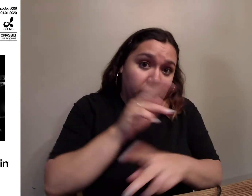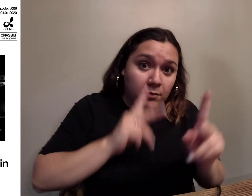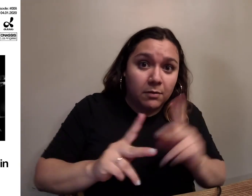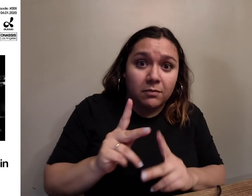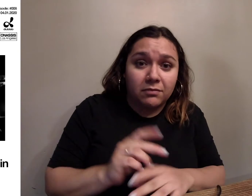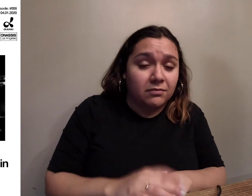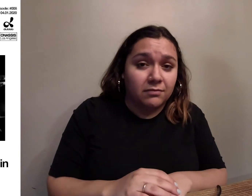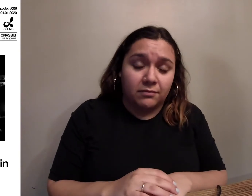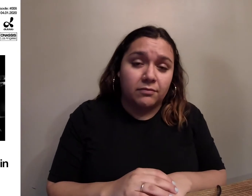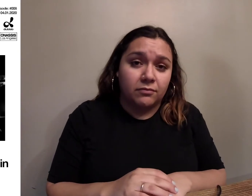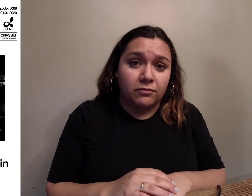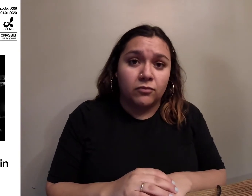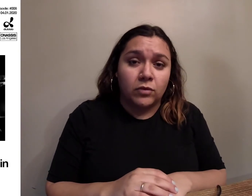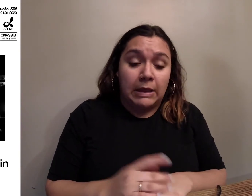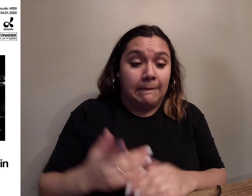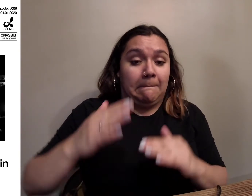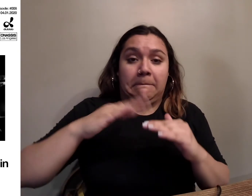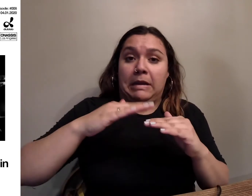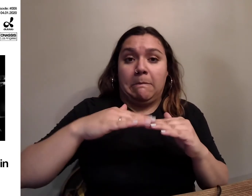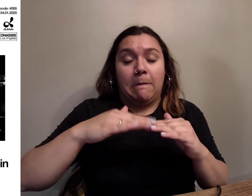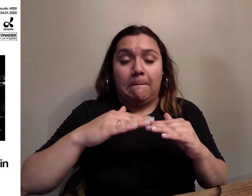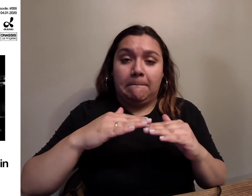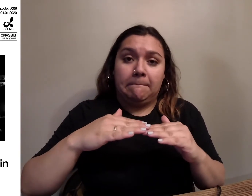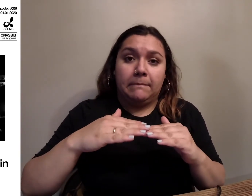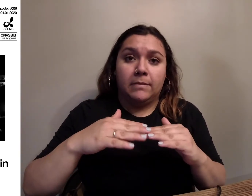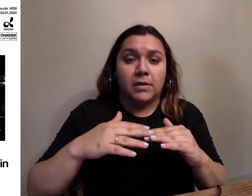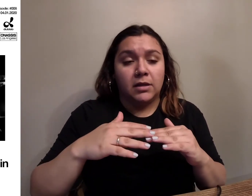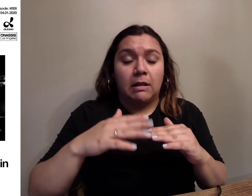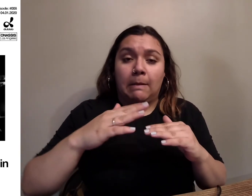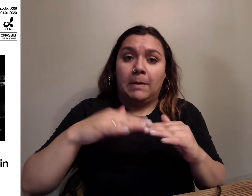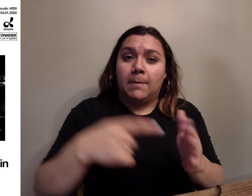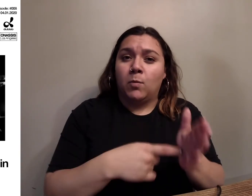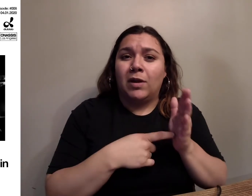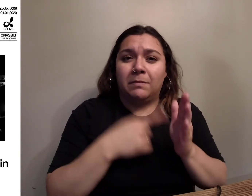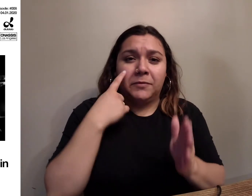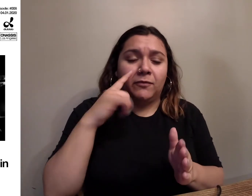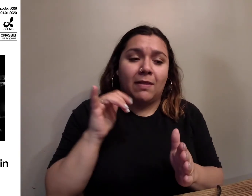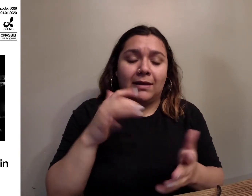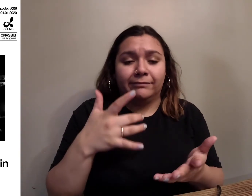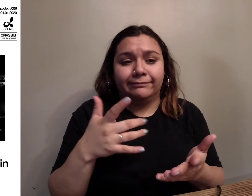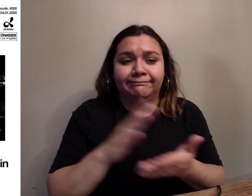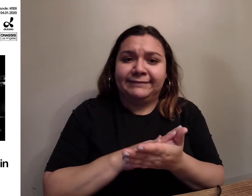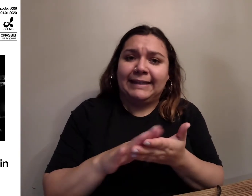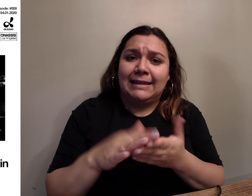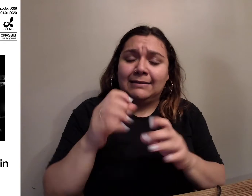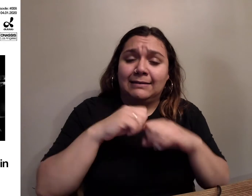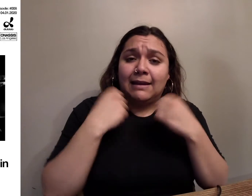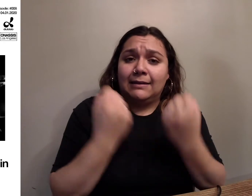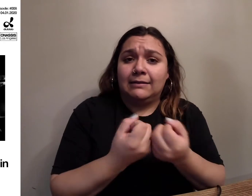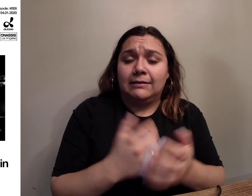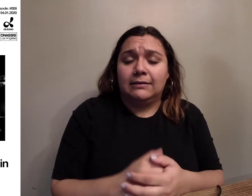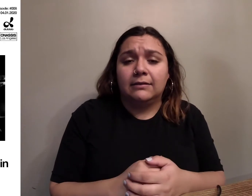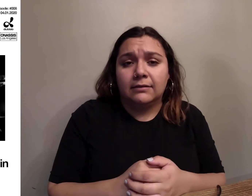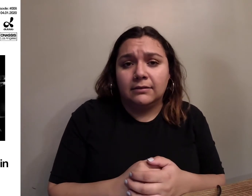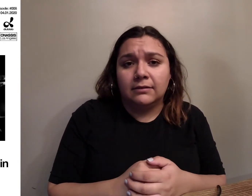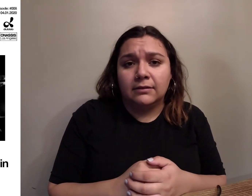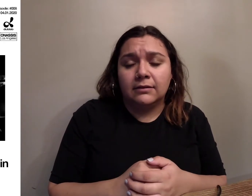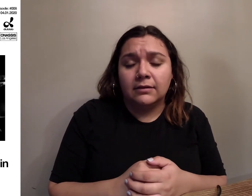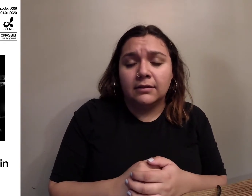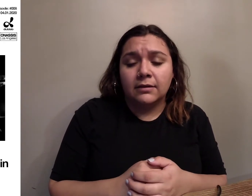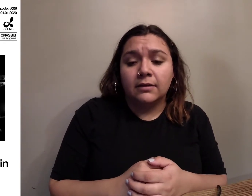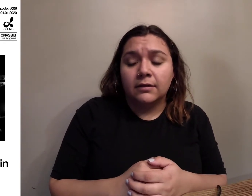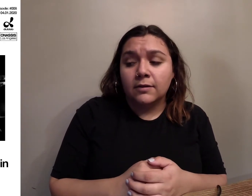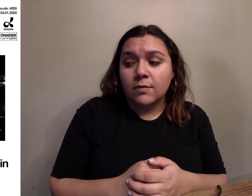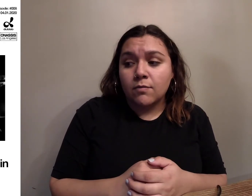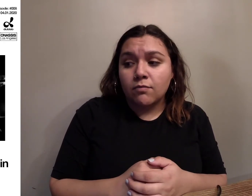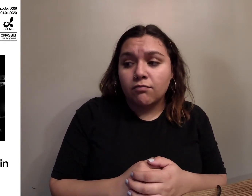of, minimum condition of something like a decent society. It's here.